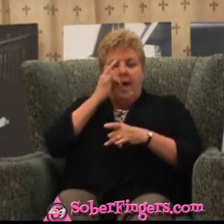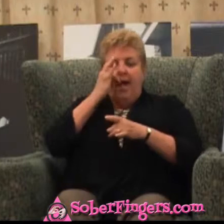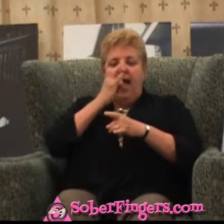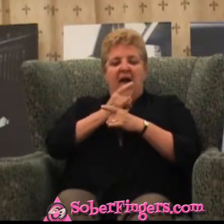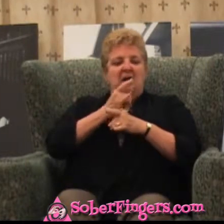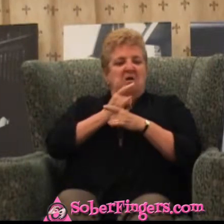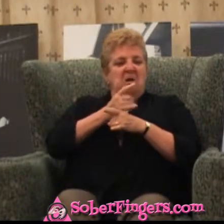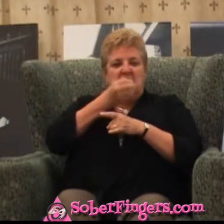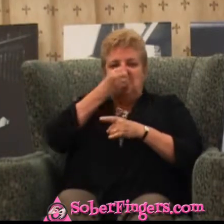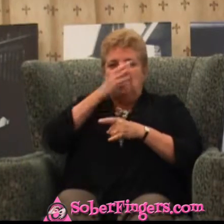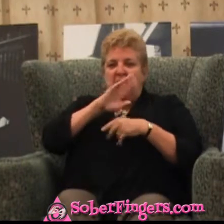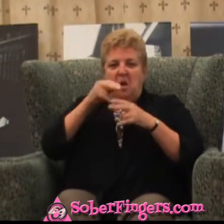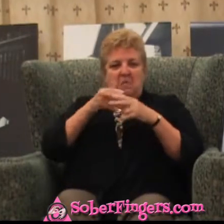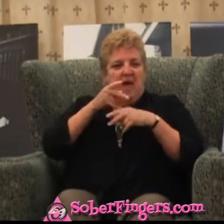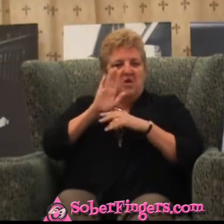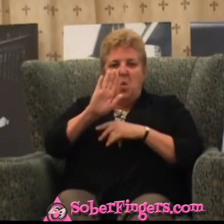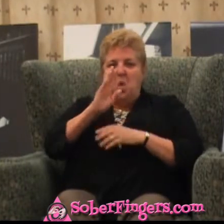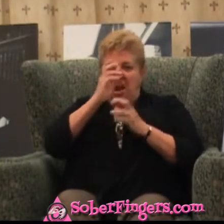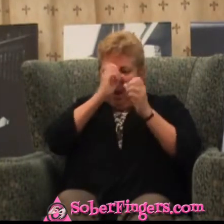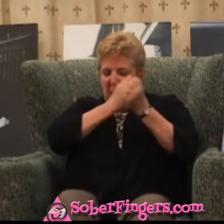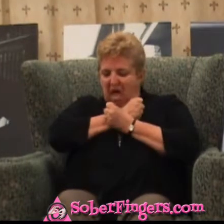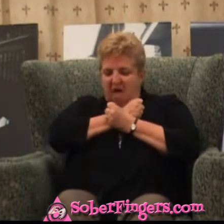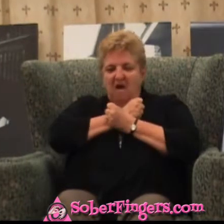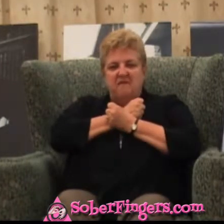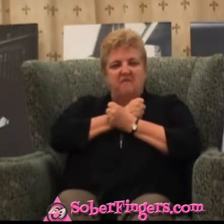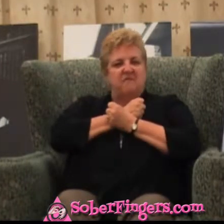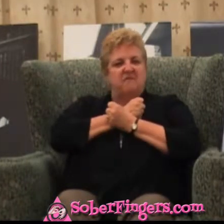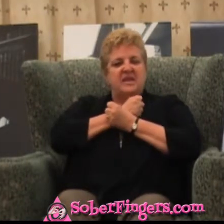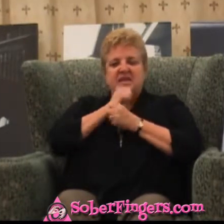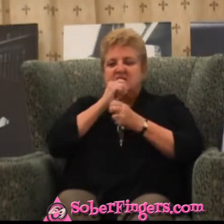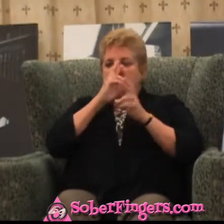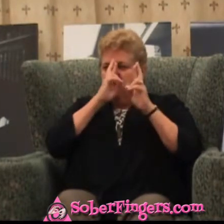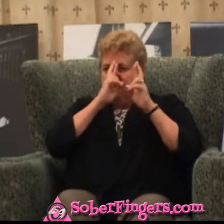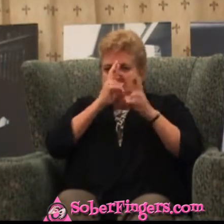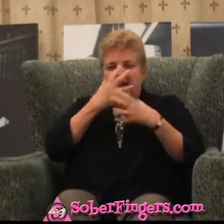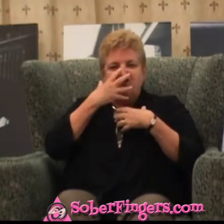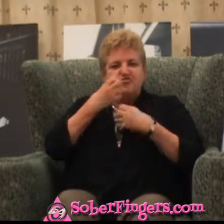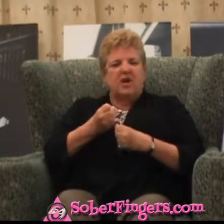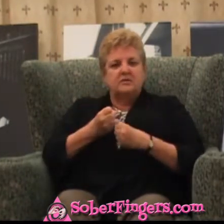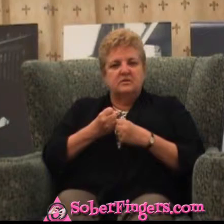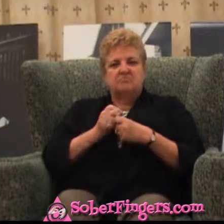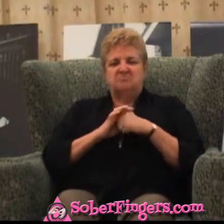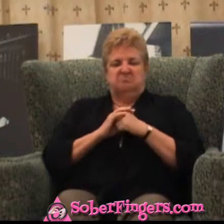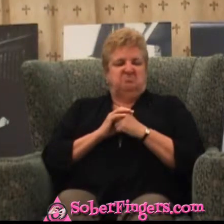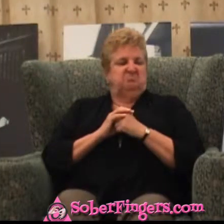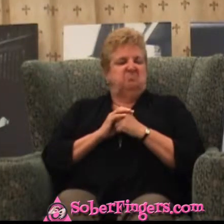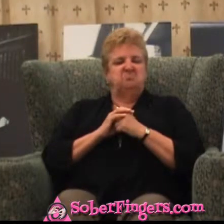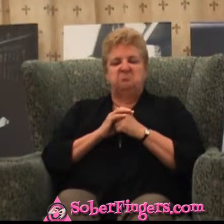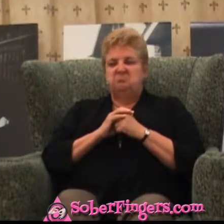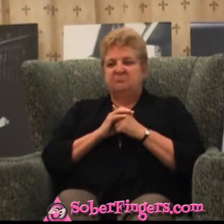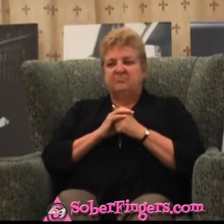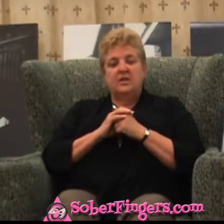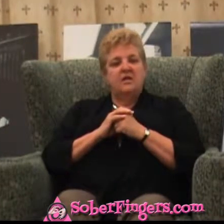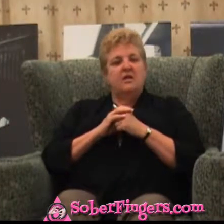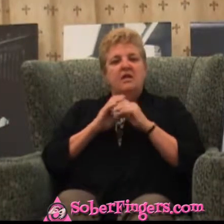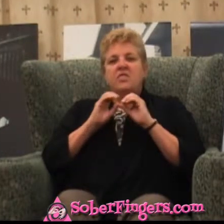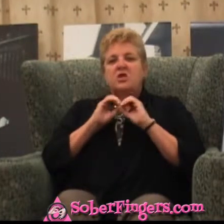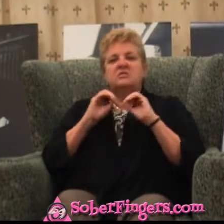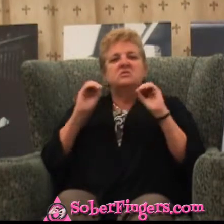love. It does not respect trust. There is no honor when you drink if you be an